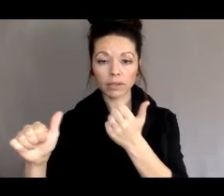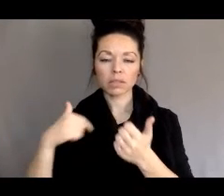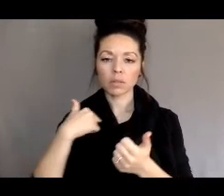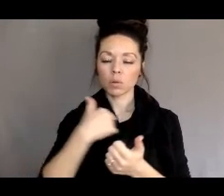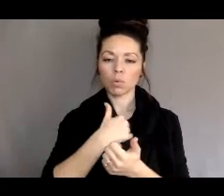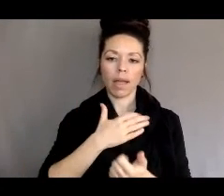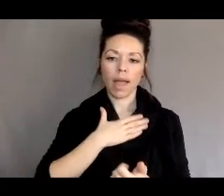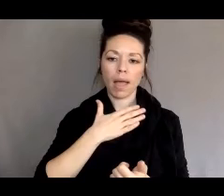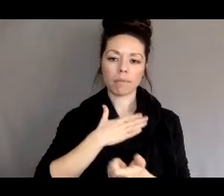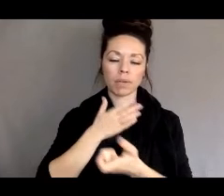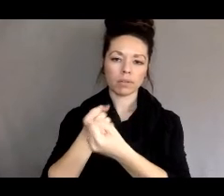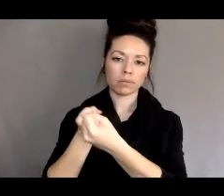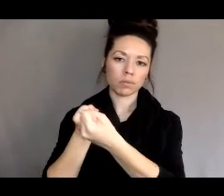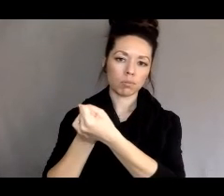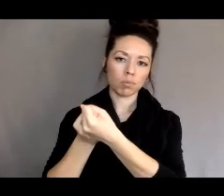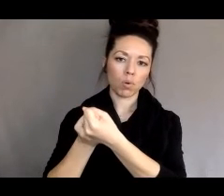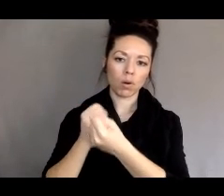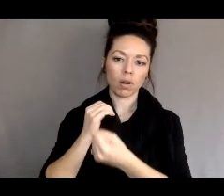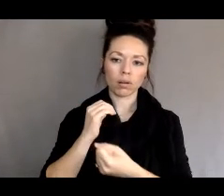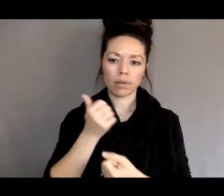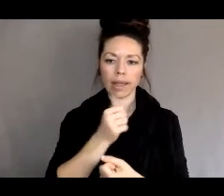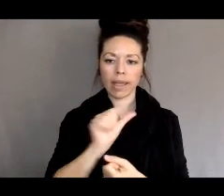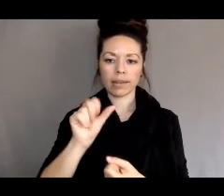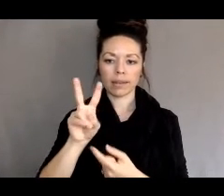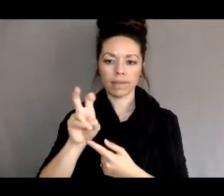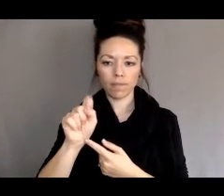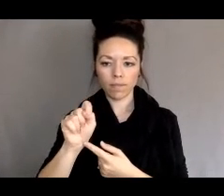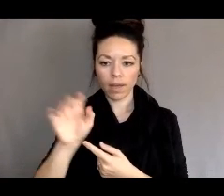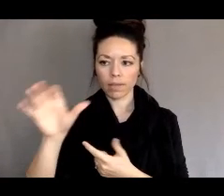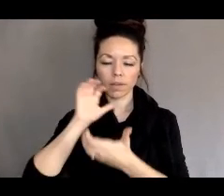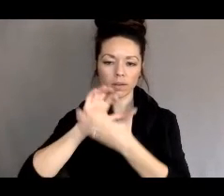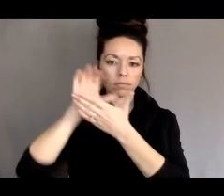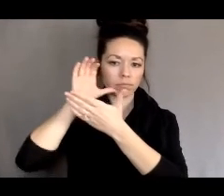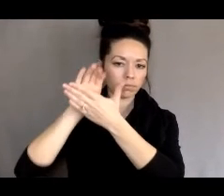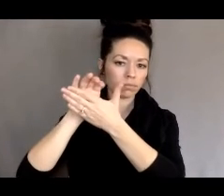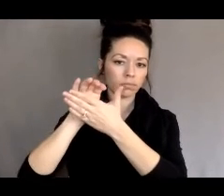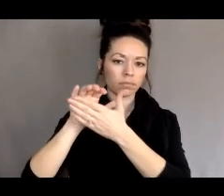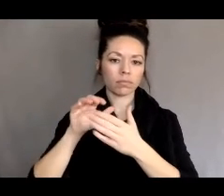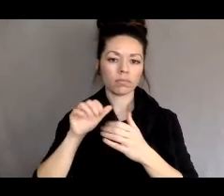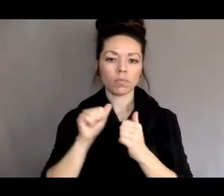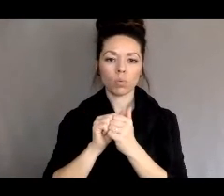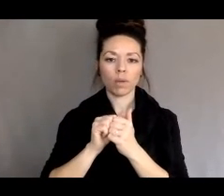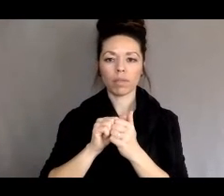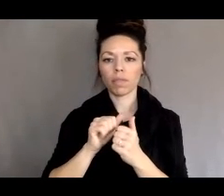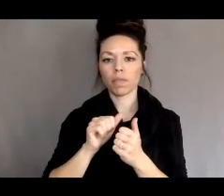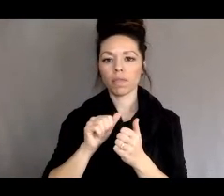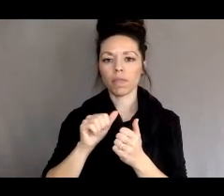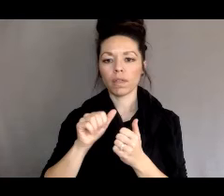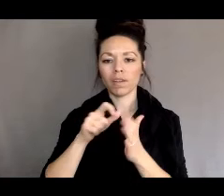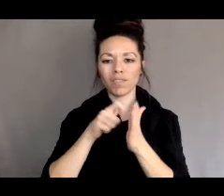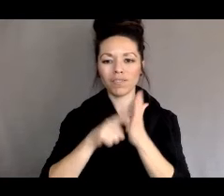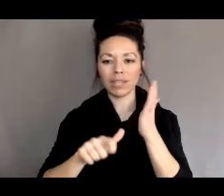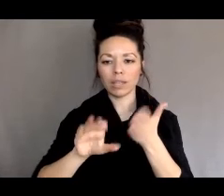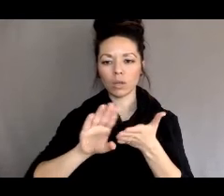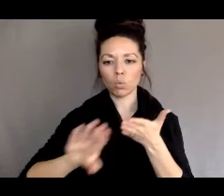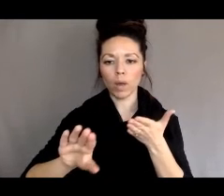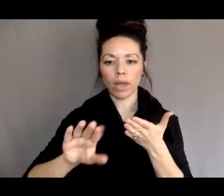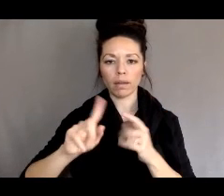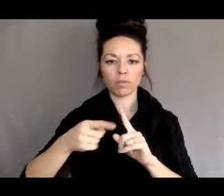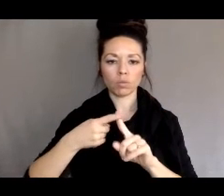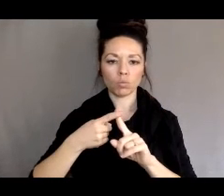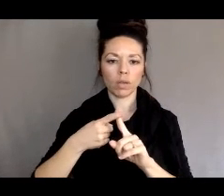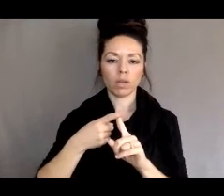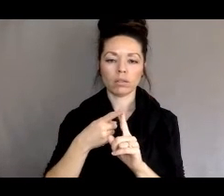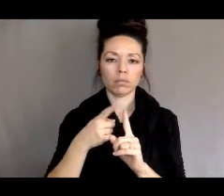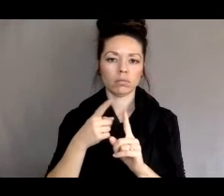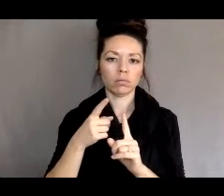support our vets and their spouses on waiving that fee if that is